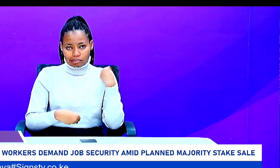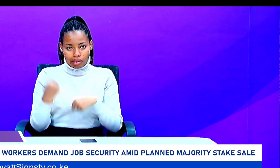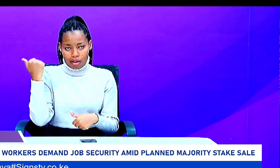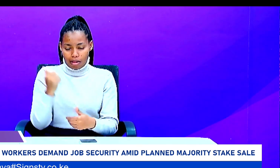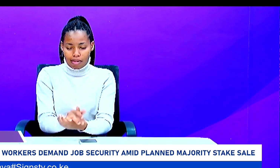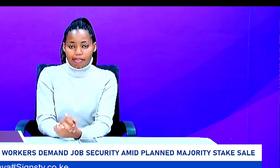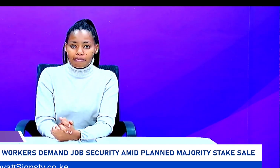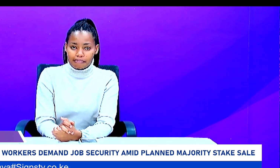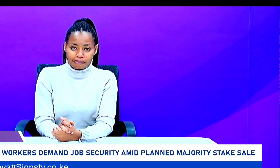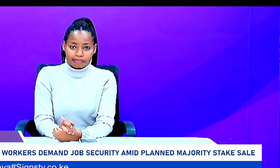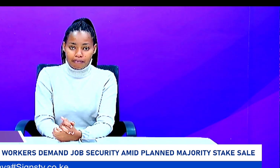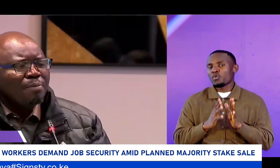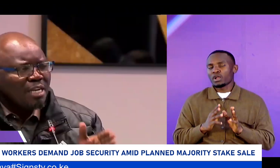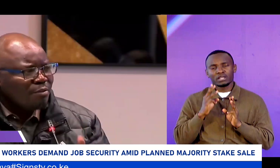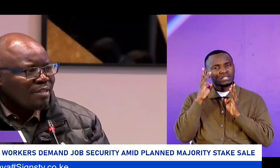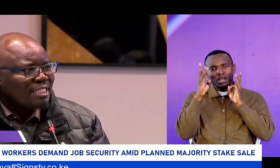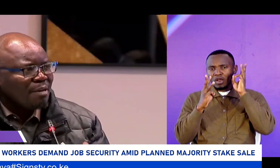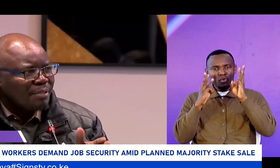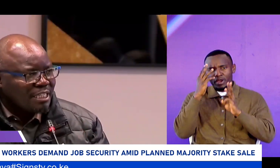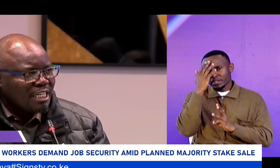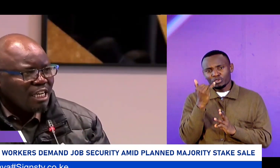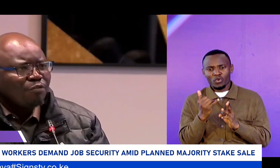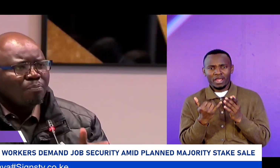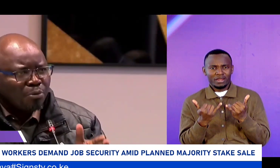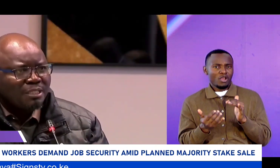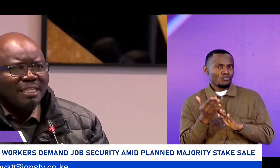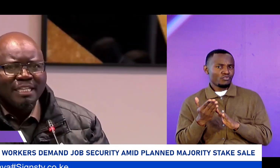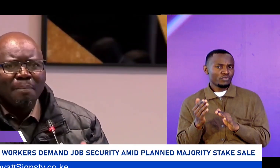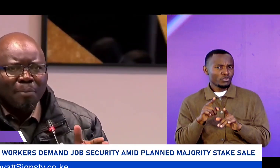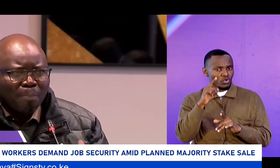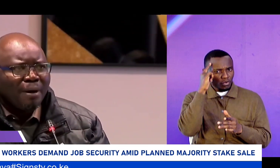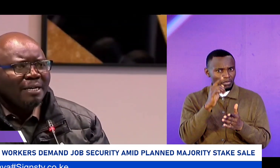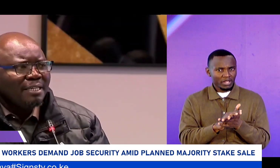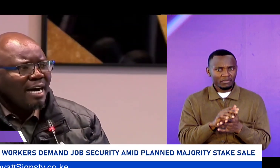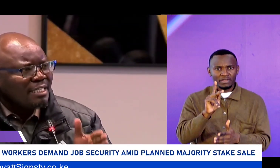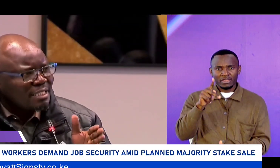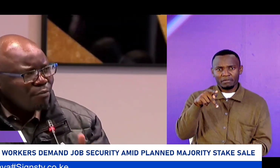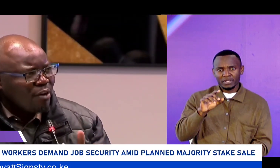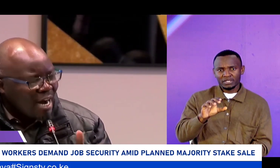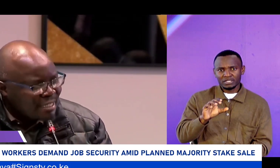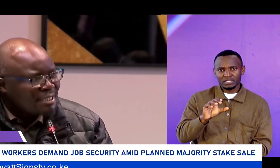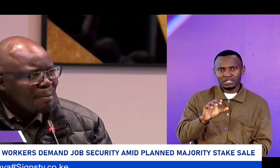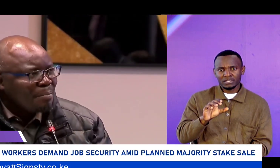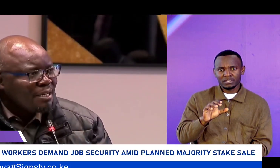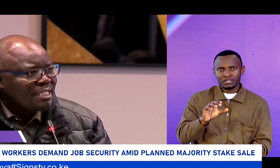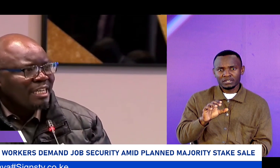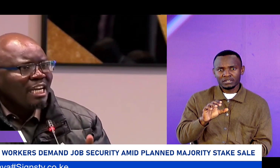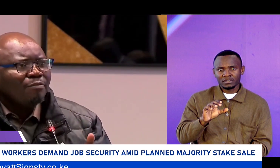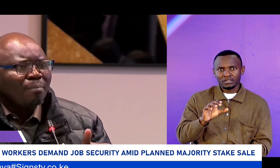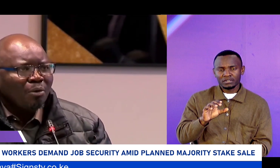sale. We believe that KPC, if put in proper and safe hands, it can deliver more.